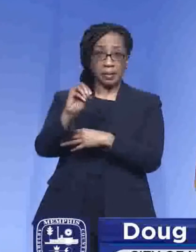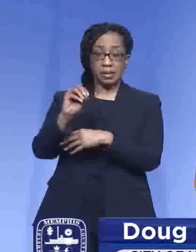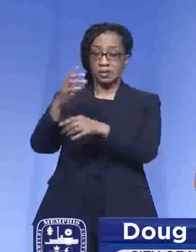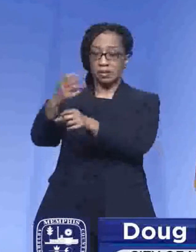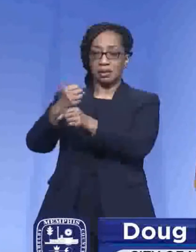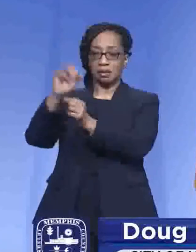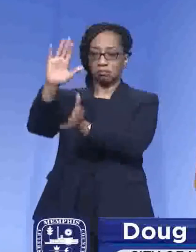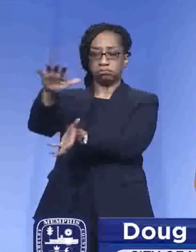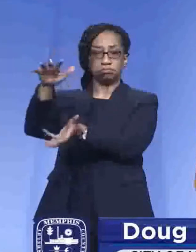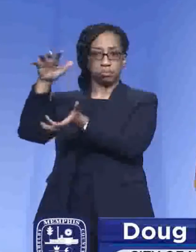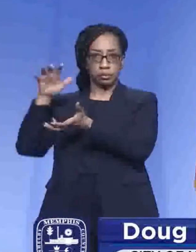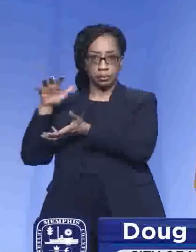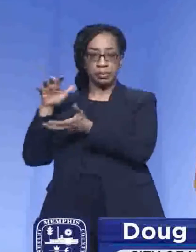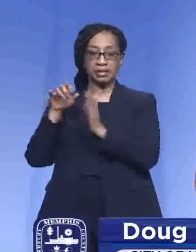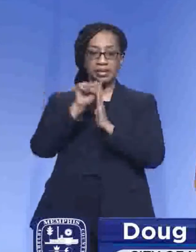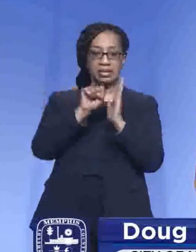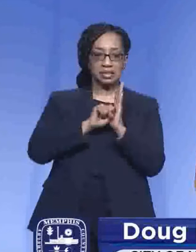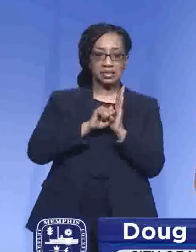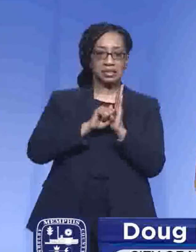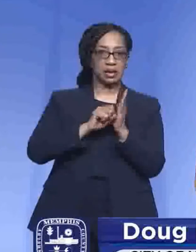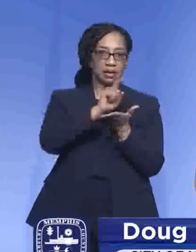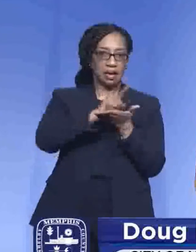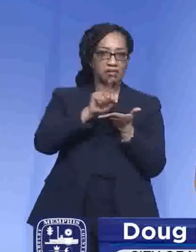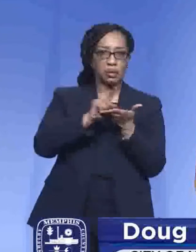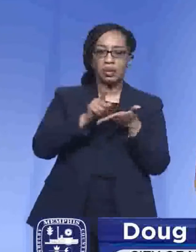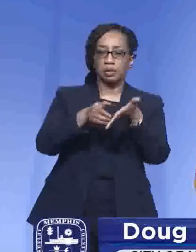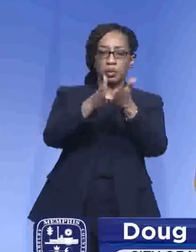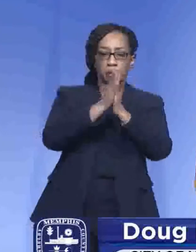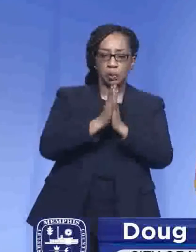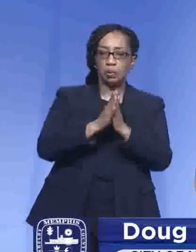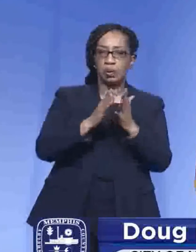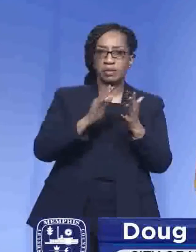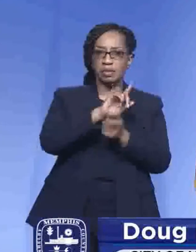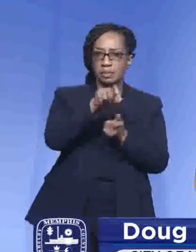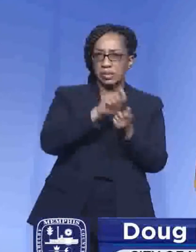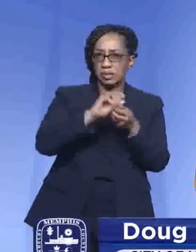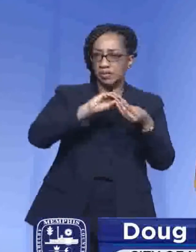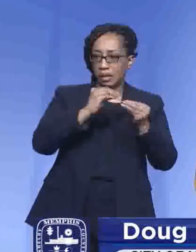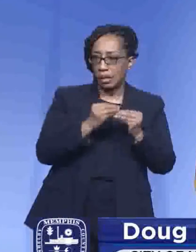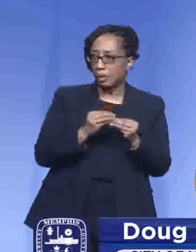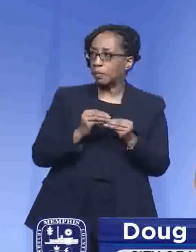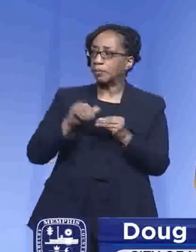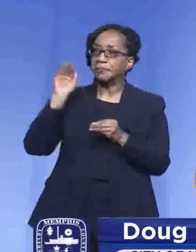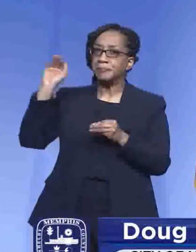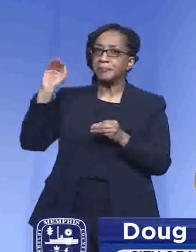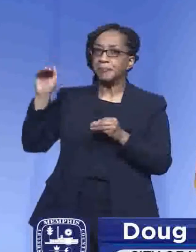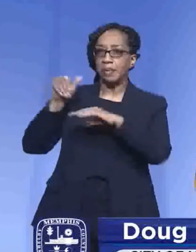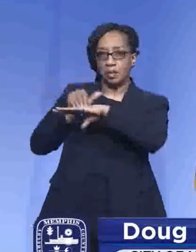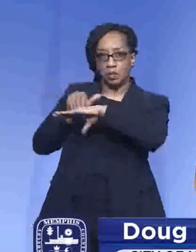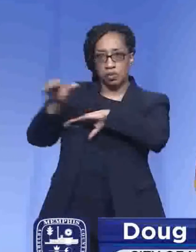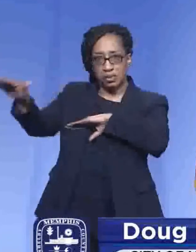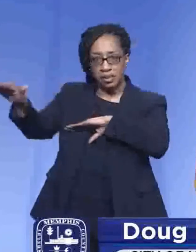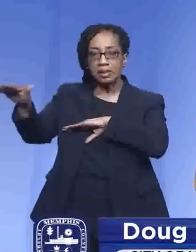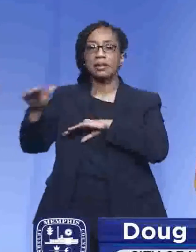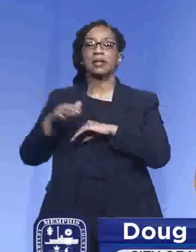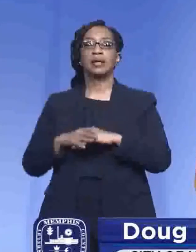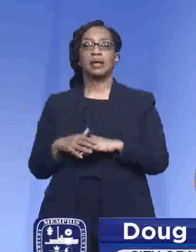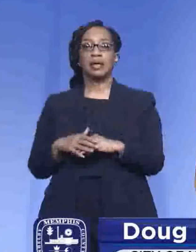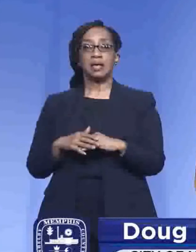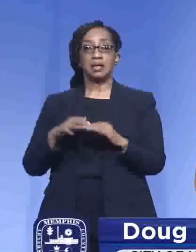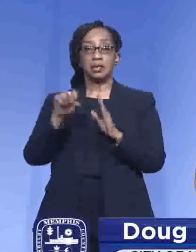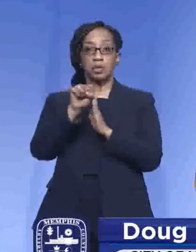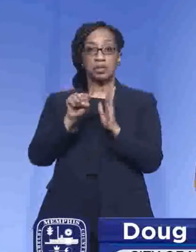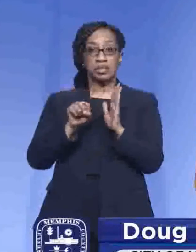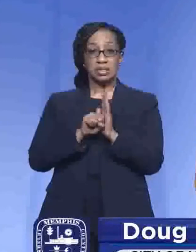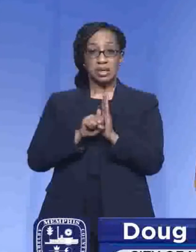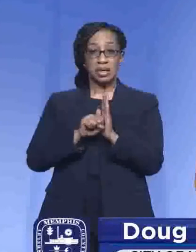a request from the state every week, and then they distribute it to the states. For the state to know how much to distribute to us,